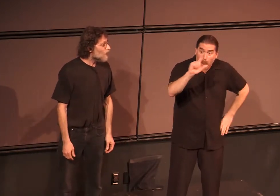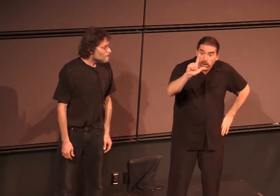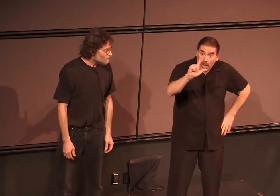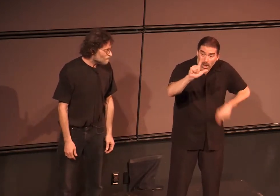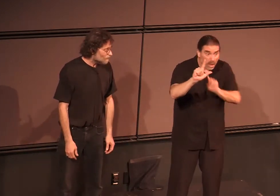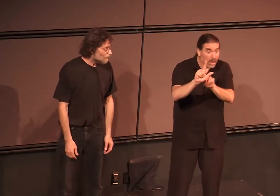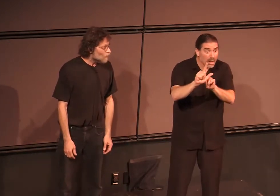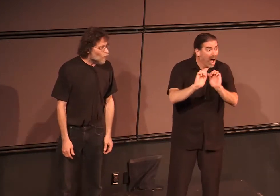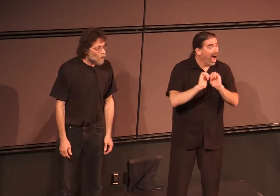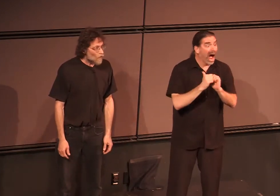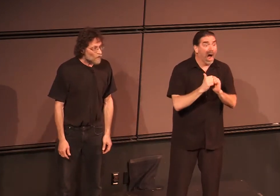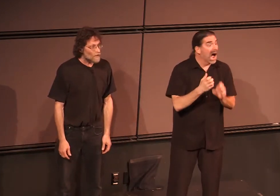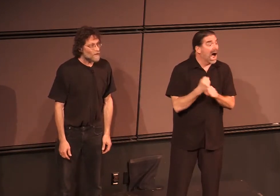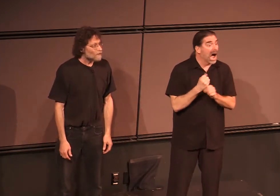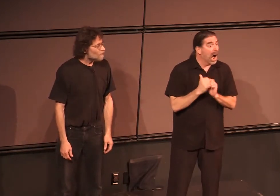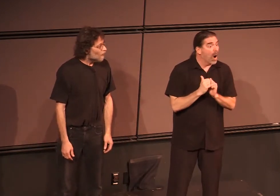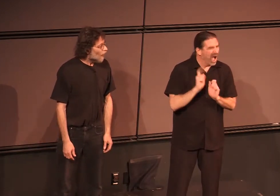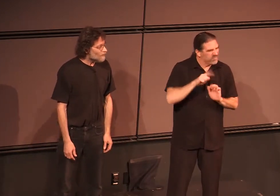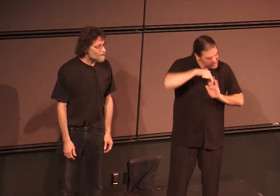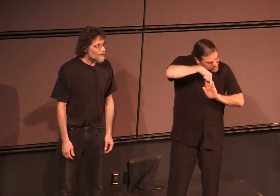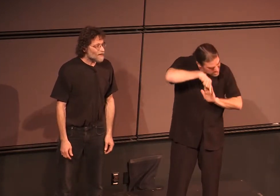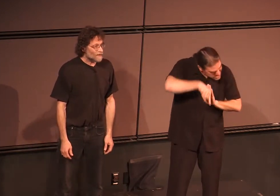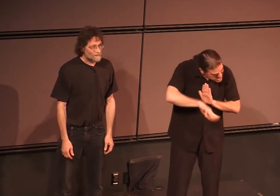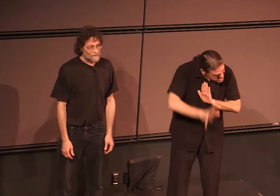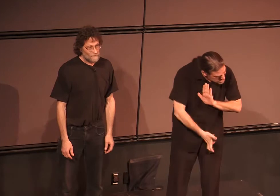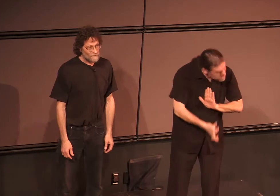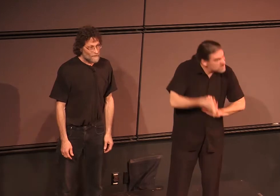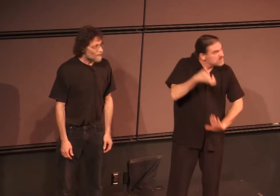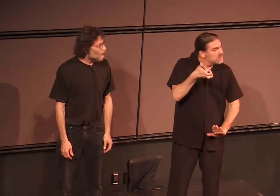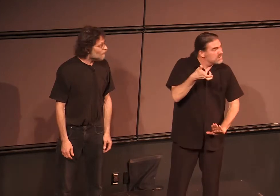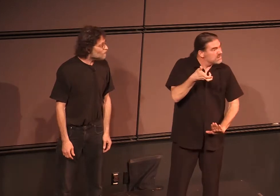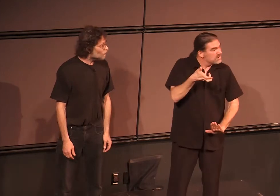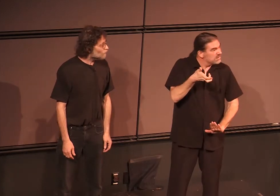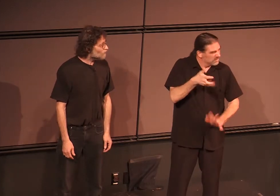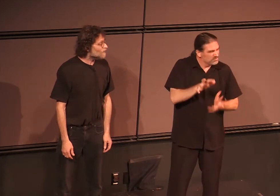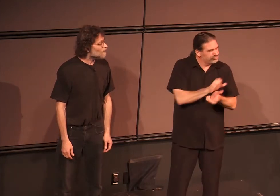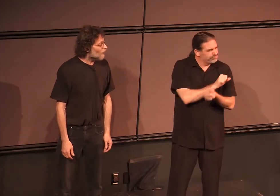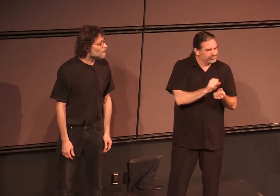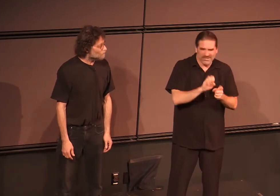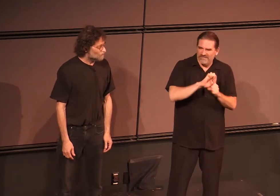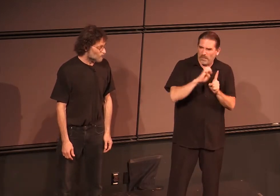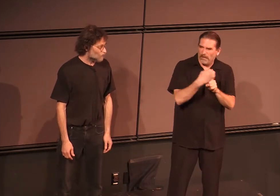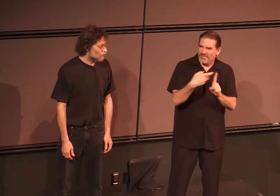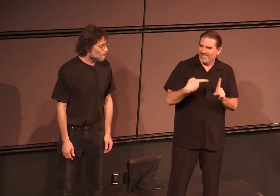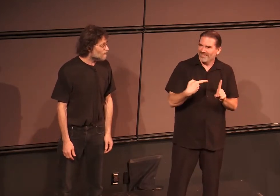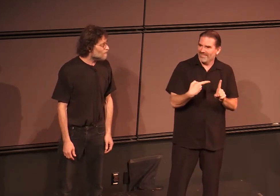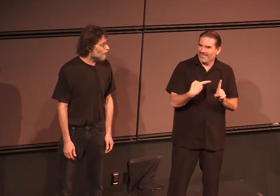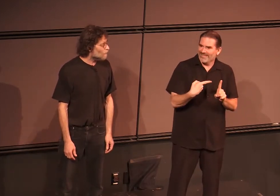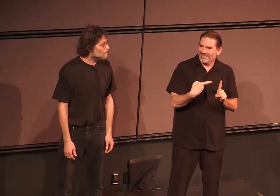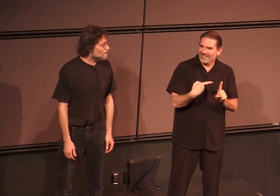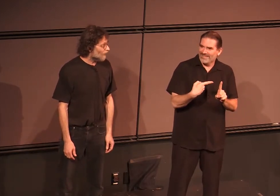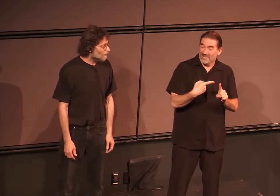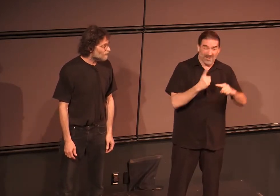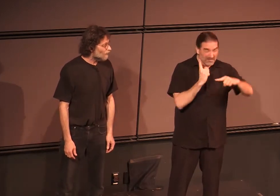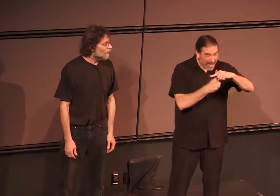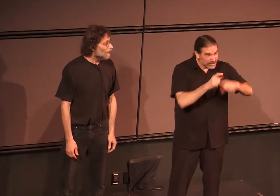Plus, coal, how do they get it? They have to really kind of destroy the environment to get it.